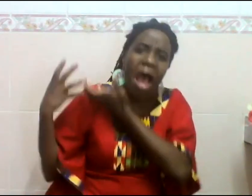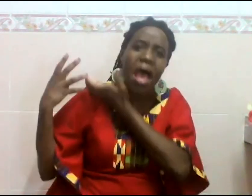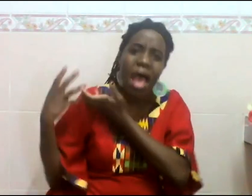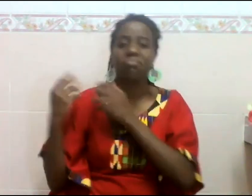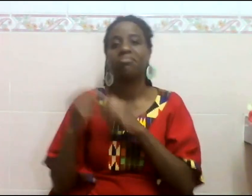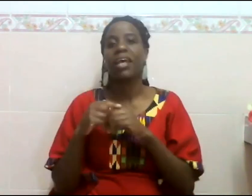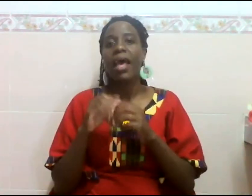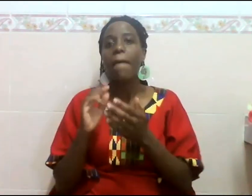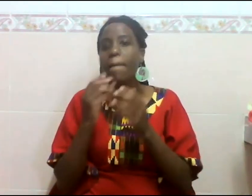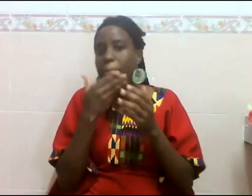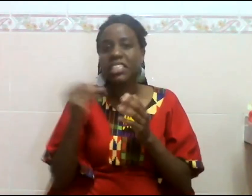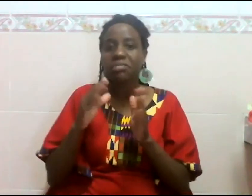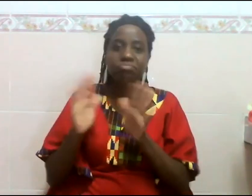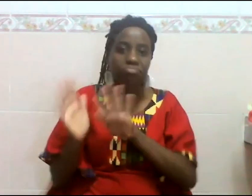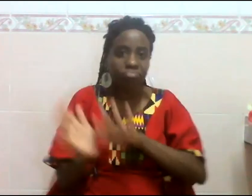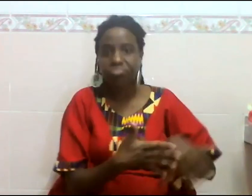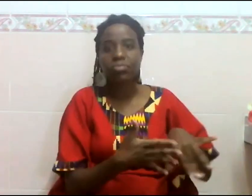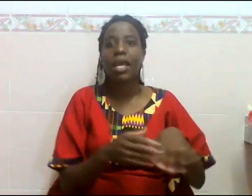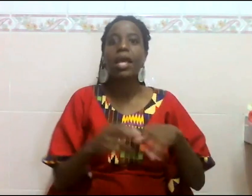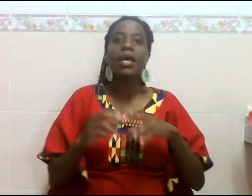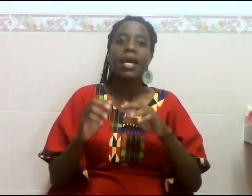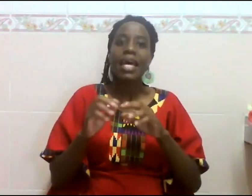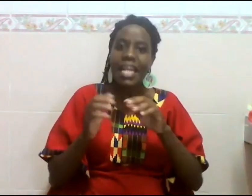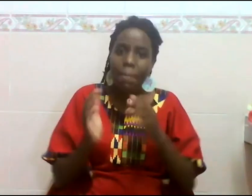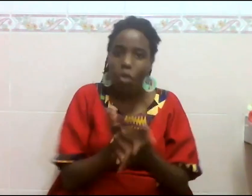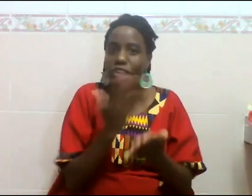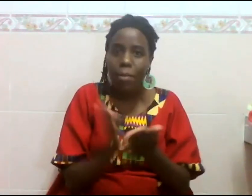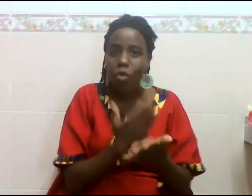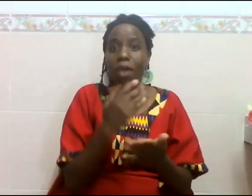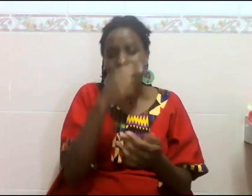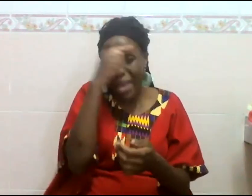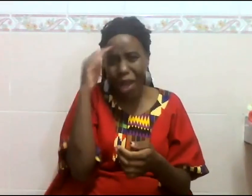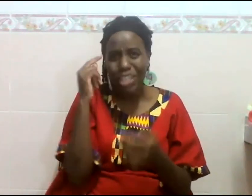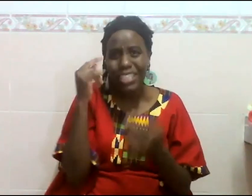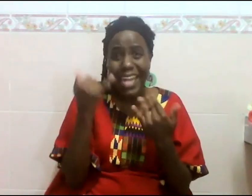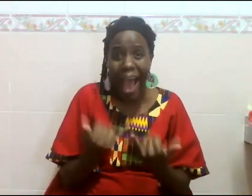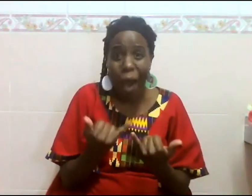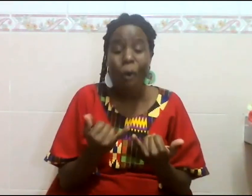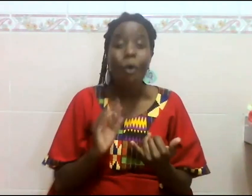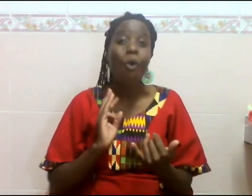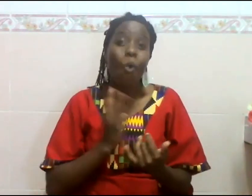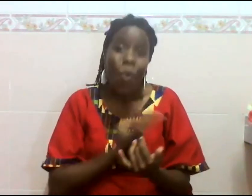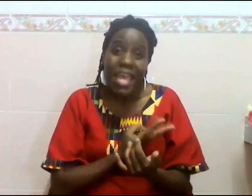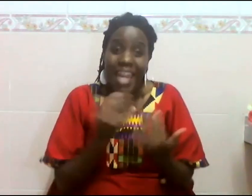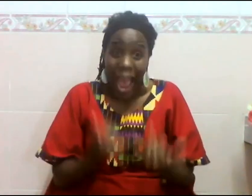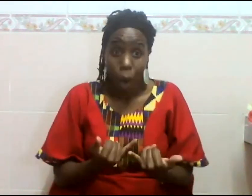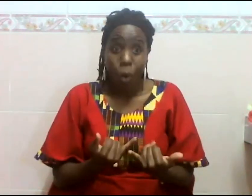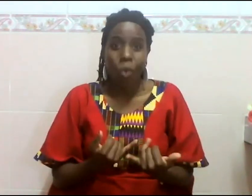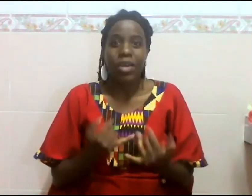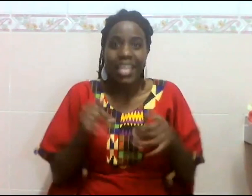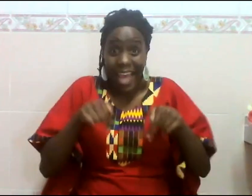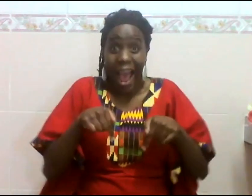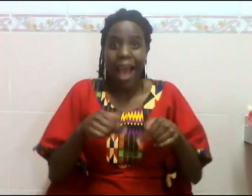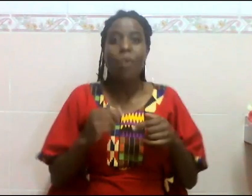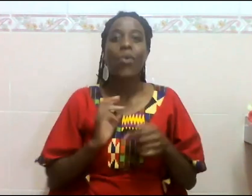just interrogate head on. And I think rather than being like a bunch of white women in the room doing it, we need to make sure that like all the other people in the